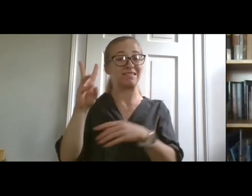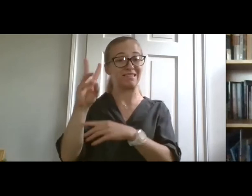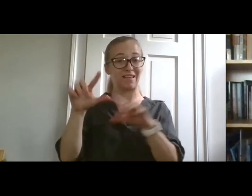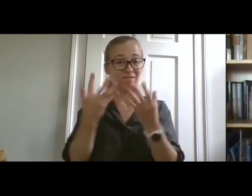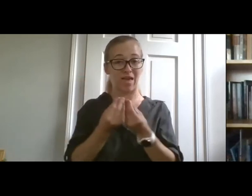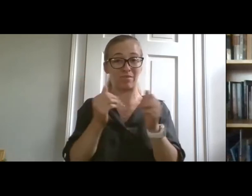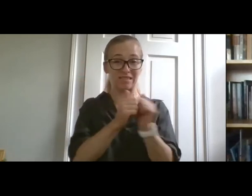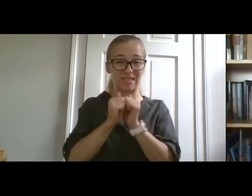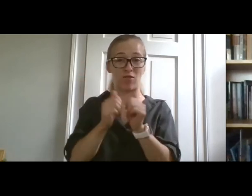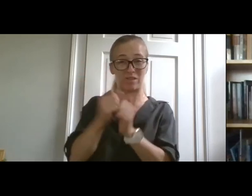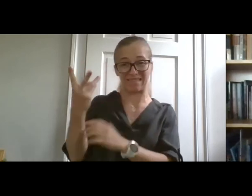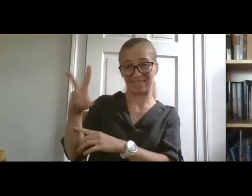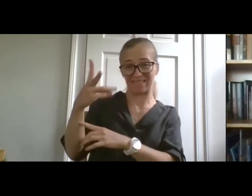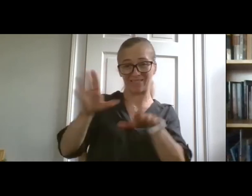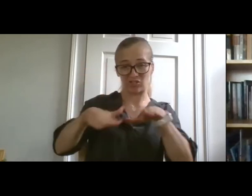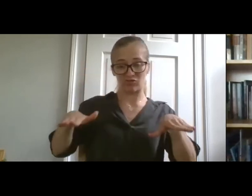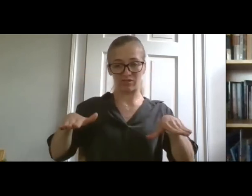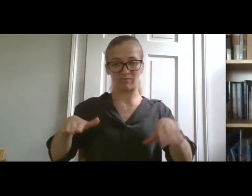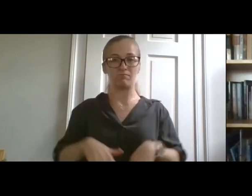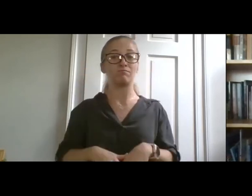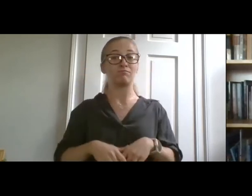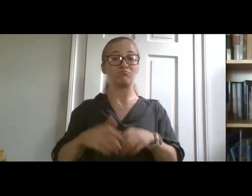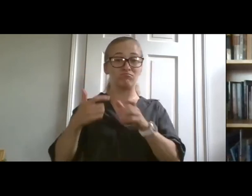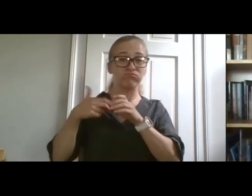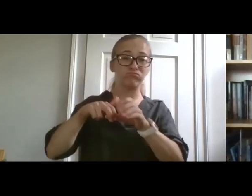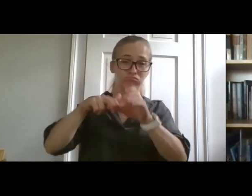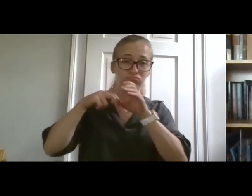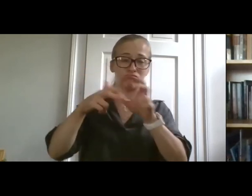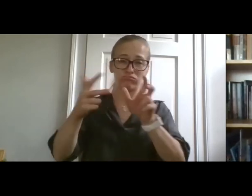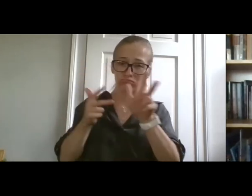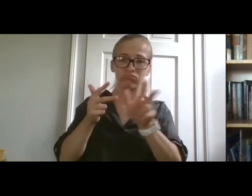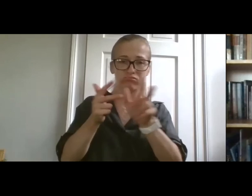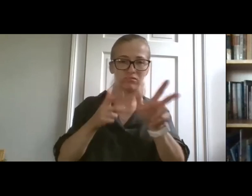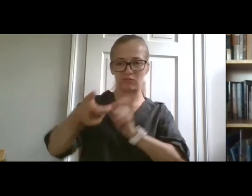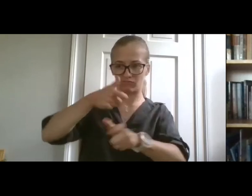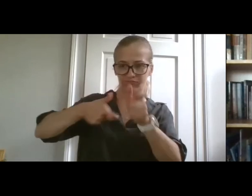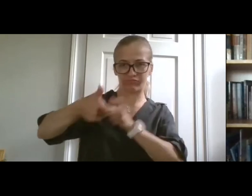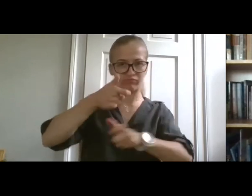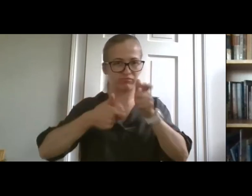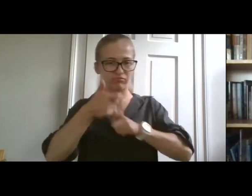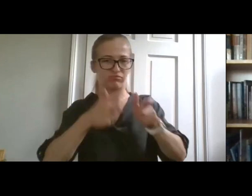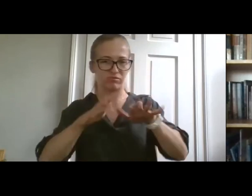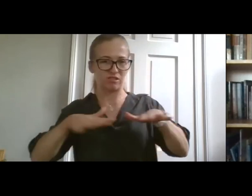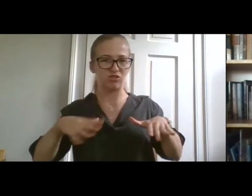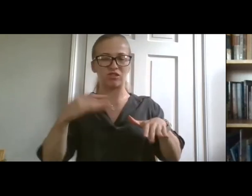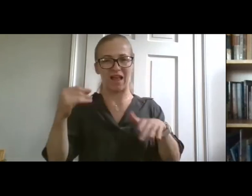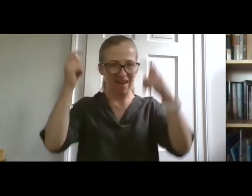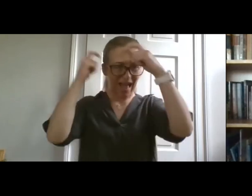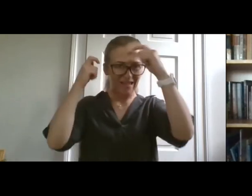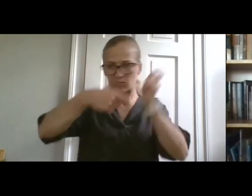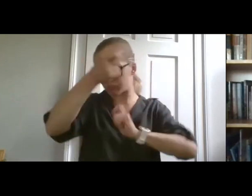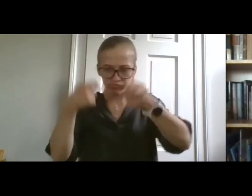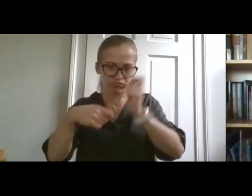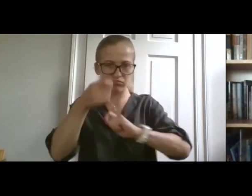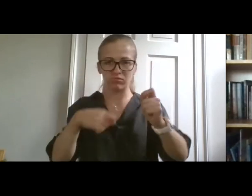horde of 16 children. Each car ride, the kids switched vehicles. They often swapped their sun hats as well, and I didn't pay much